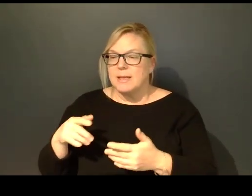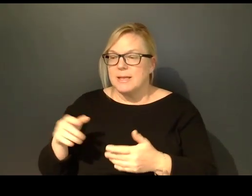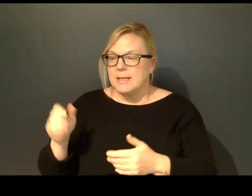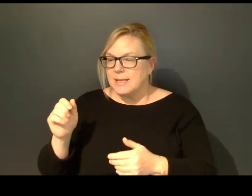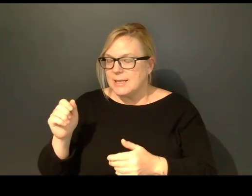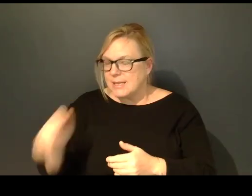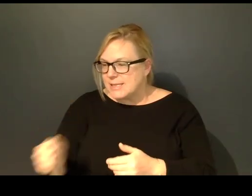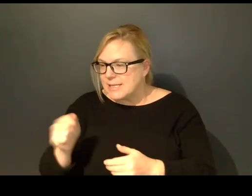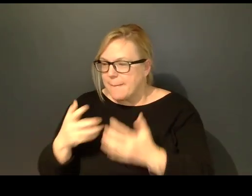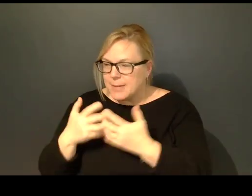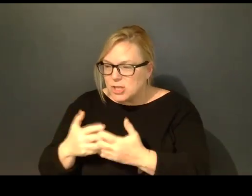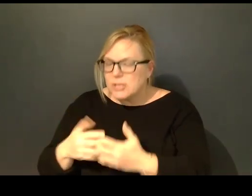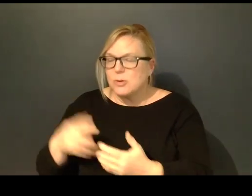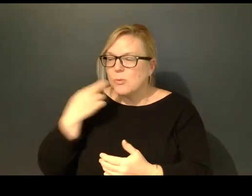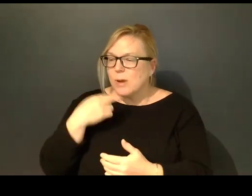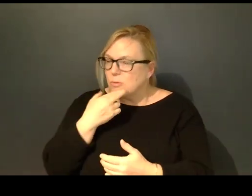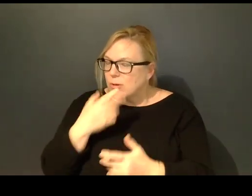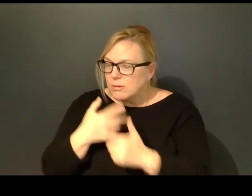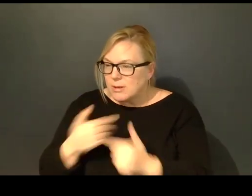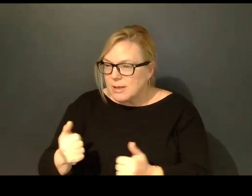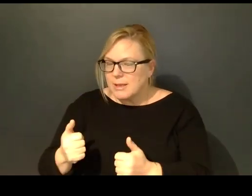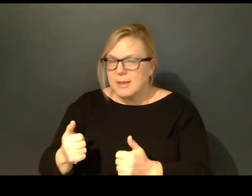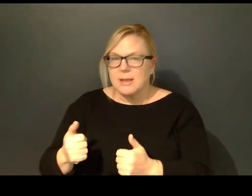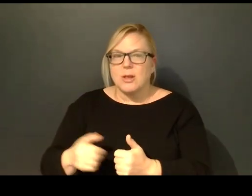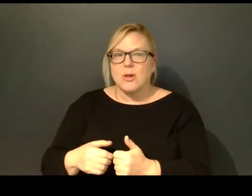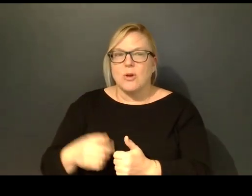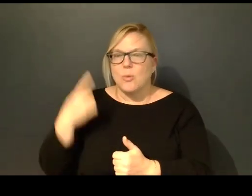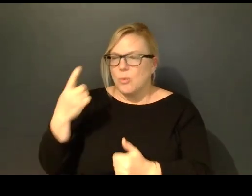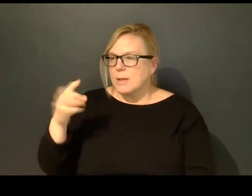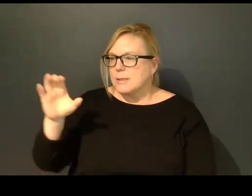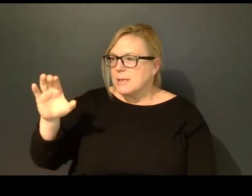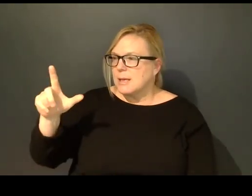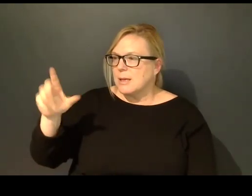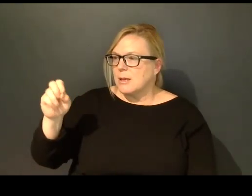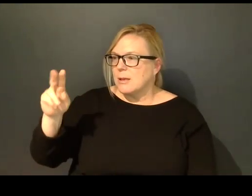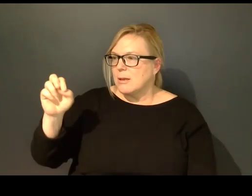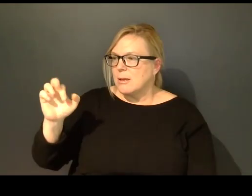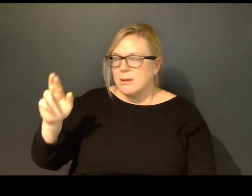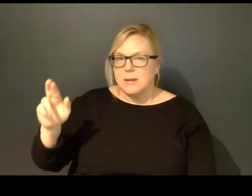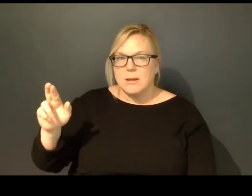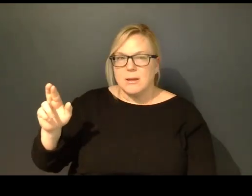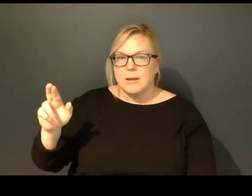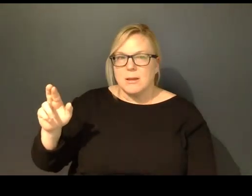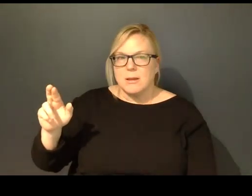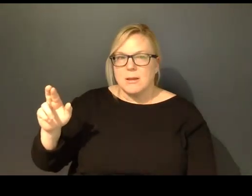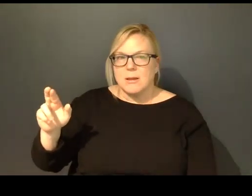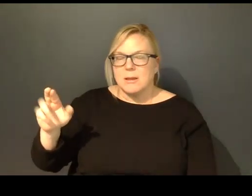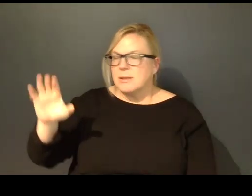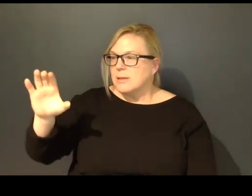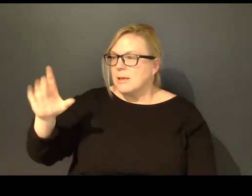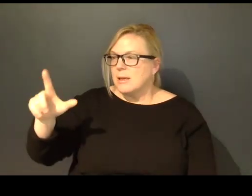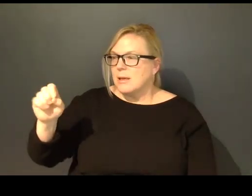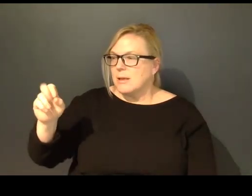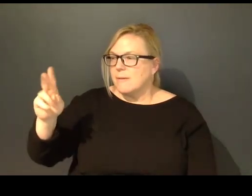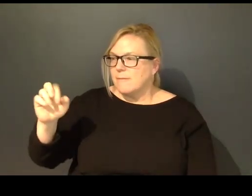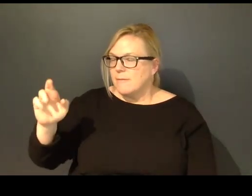this isn't the plug, but one of the brands is Clover. And actually, any business that purchases Clover, there is